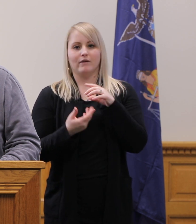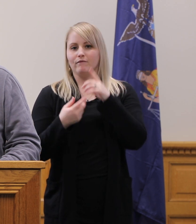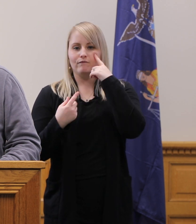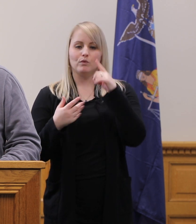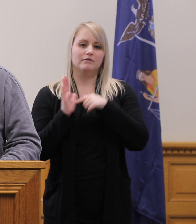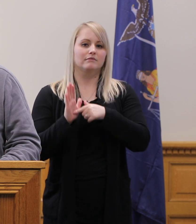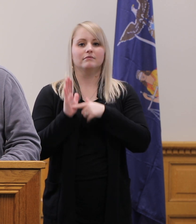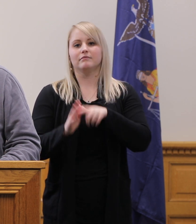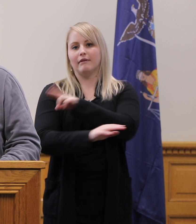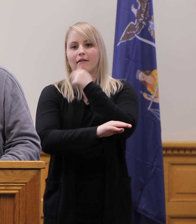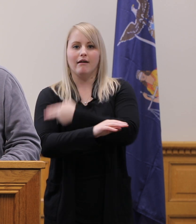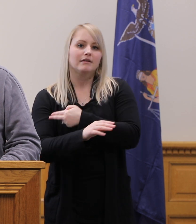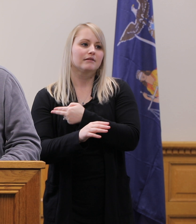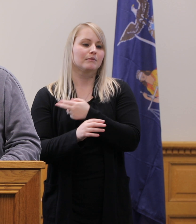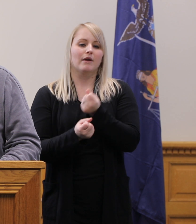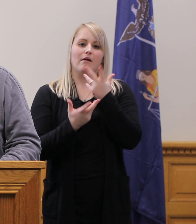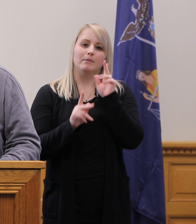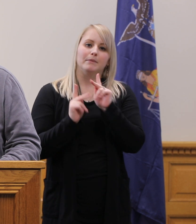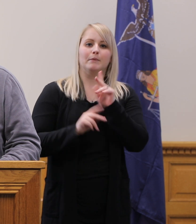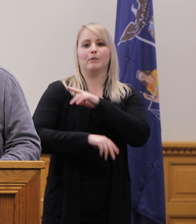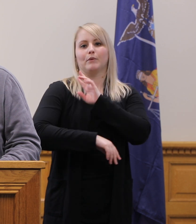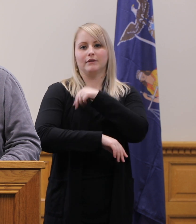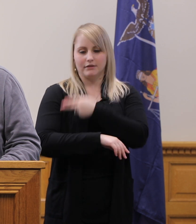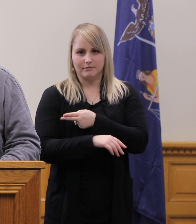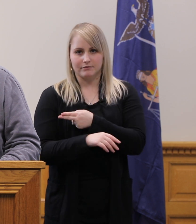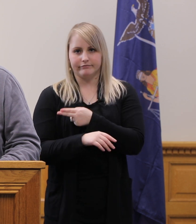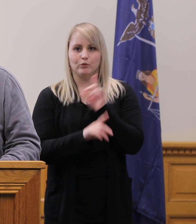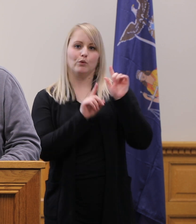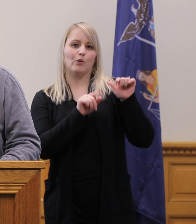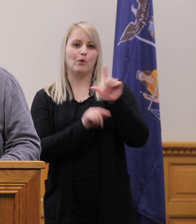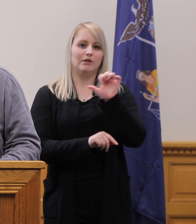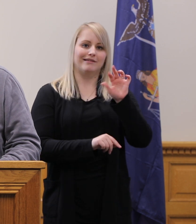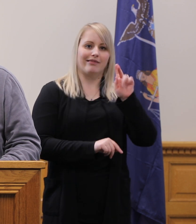date. Go to oswegocounty.com and follow the links.